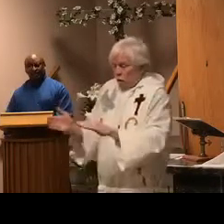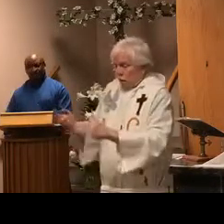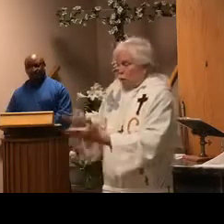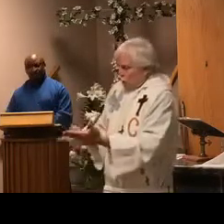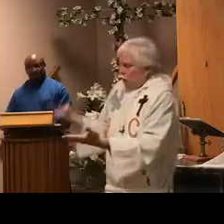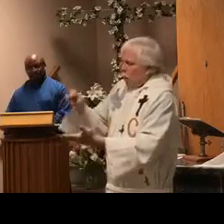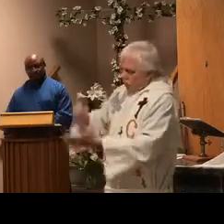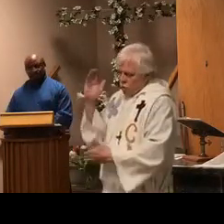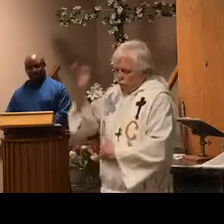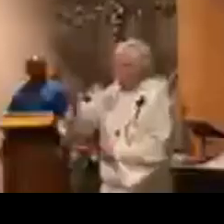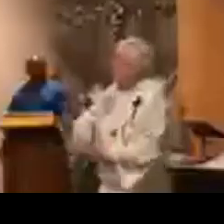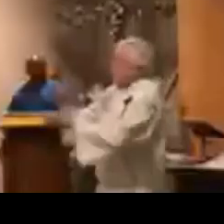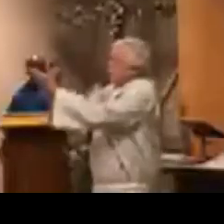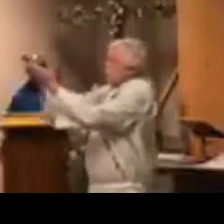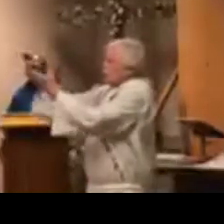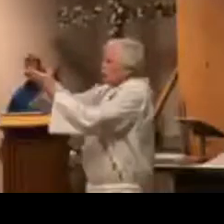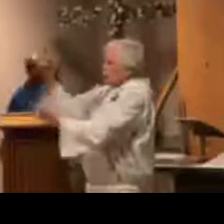life eternal.